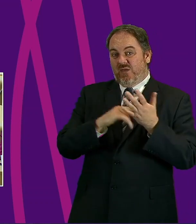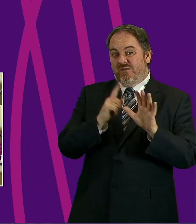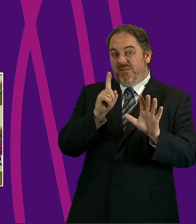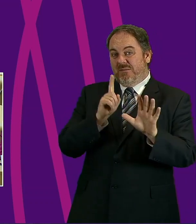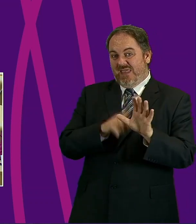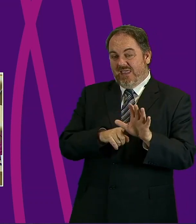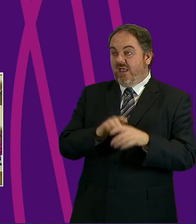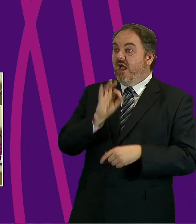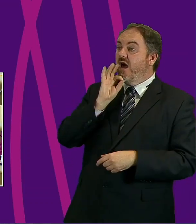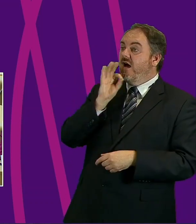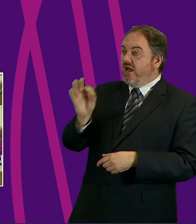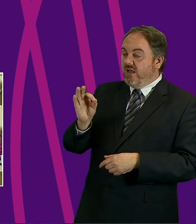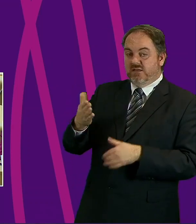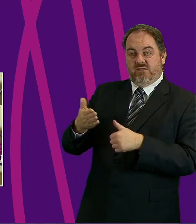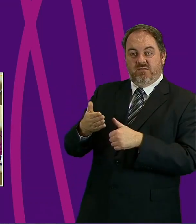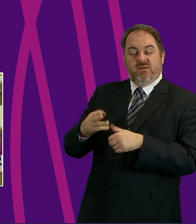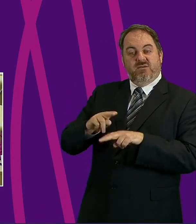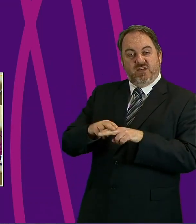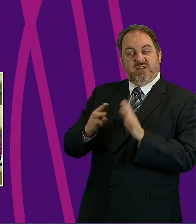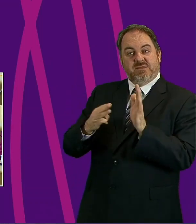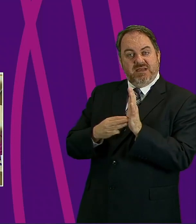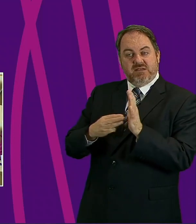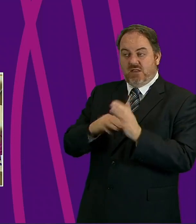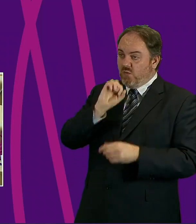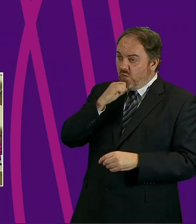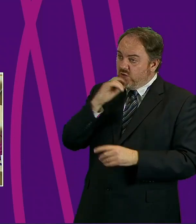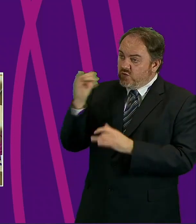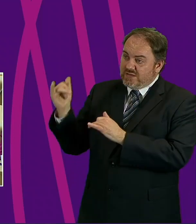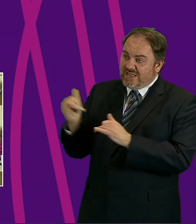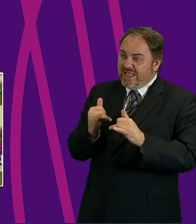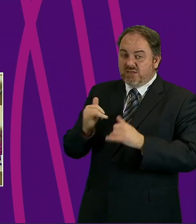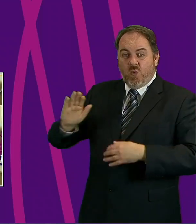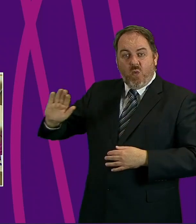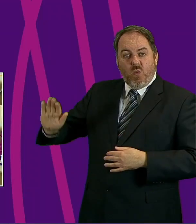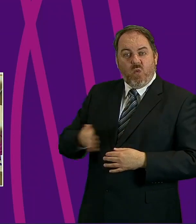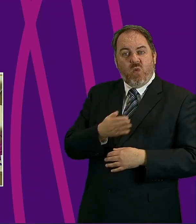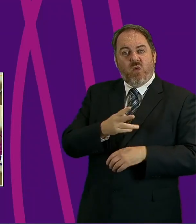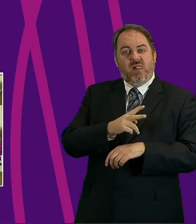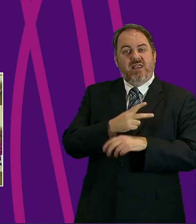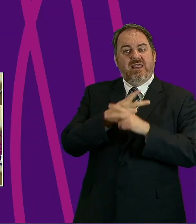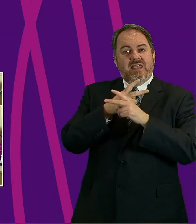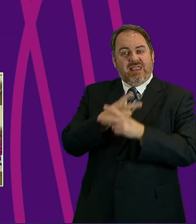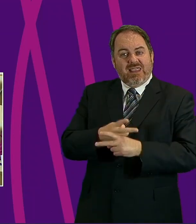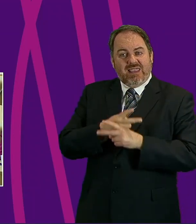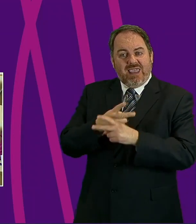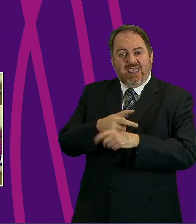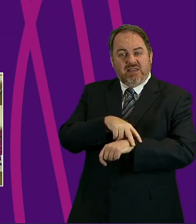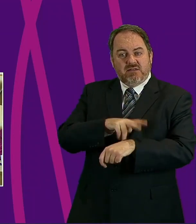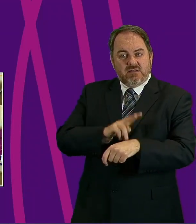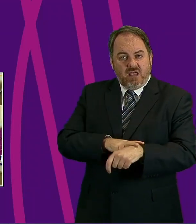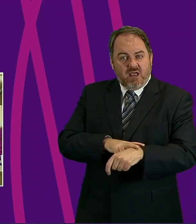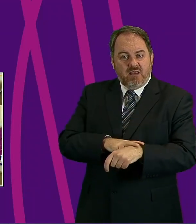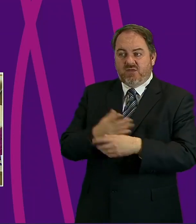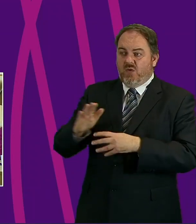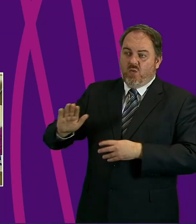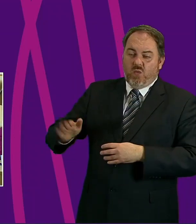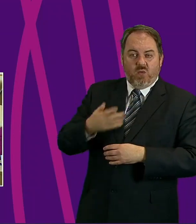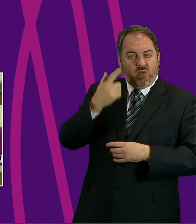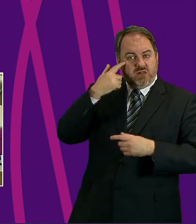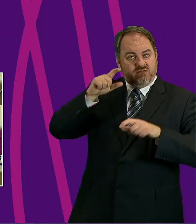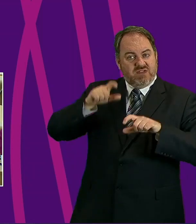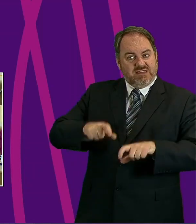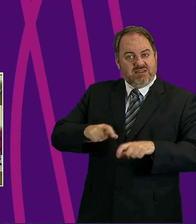if she would commit to test everyone in Scotland's care homes, and pointed out that if we applied all of